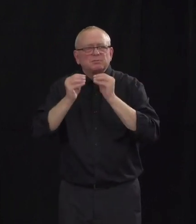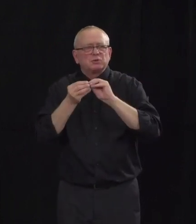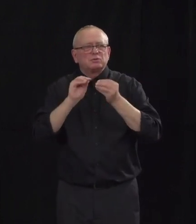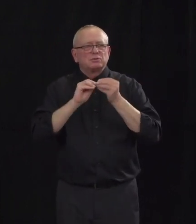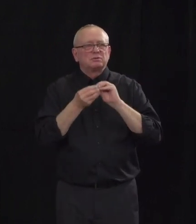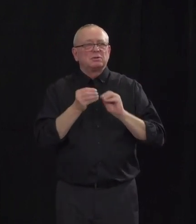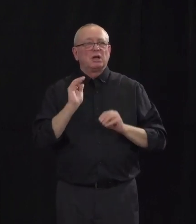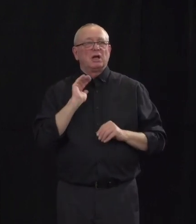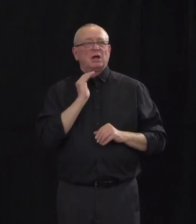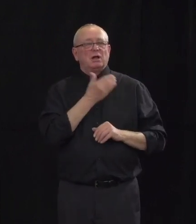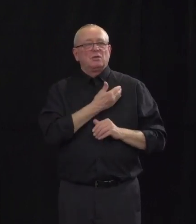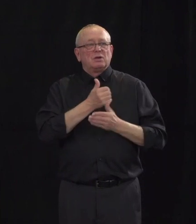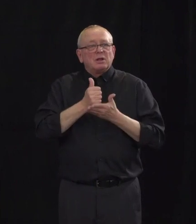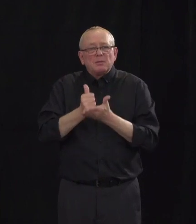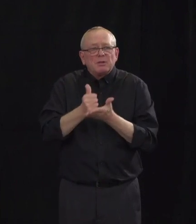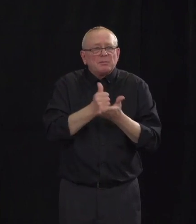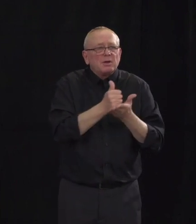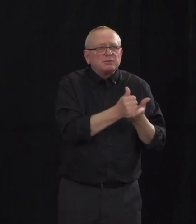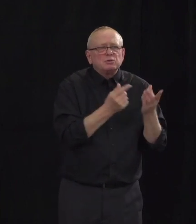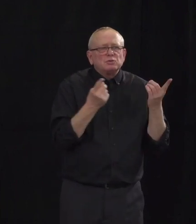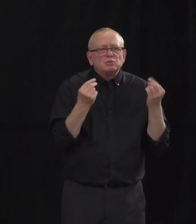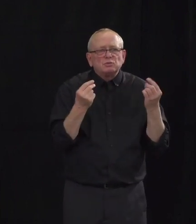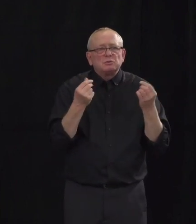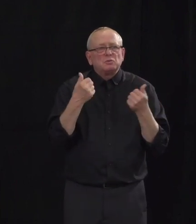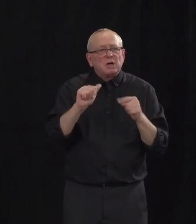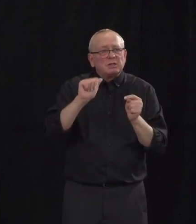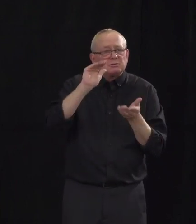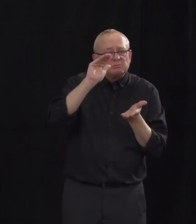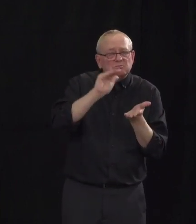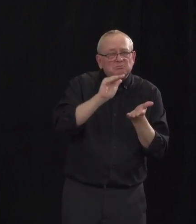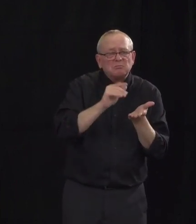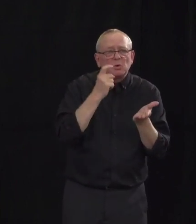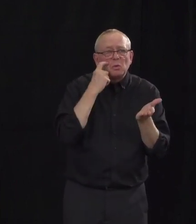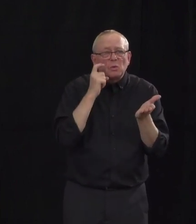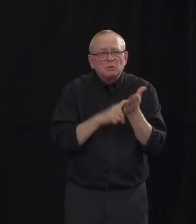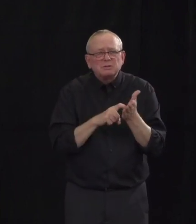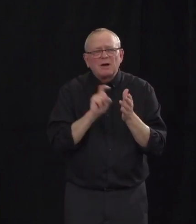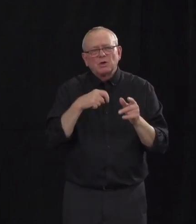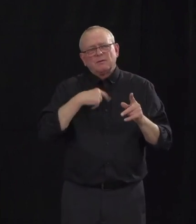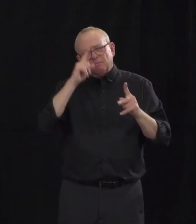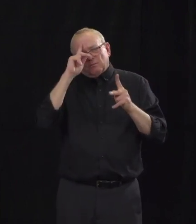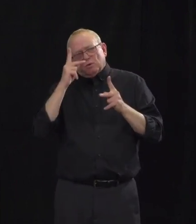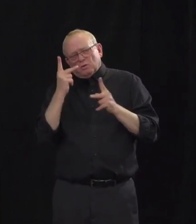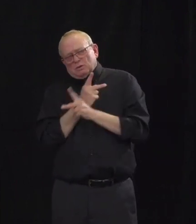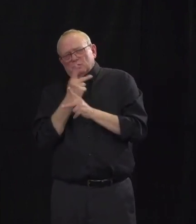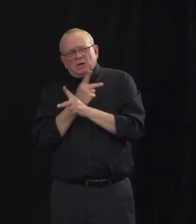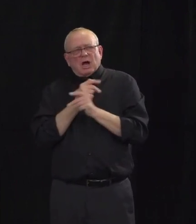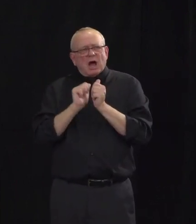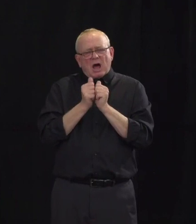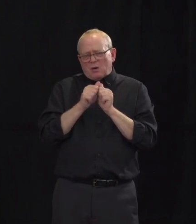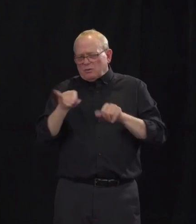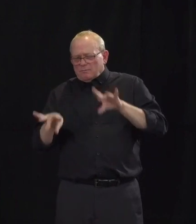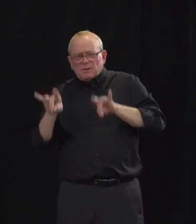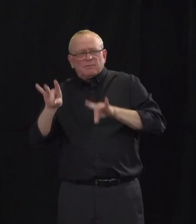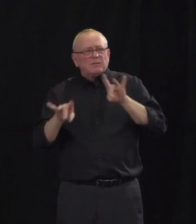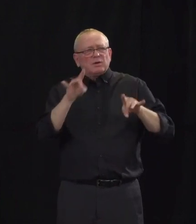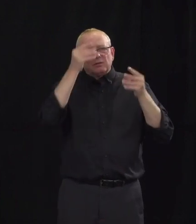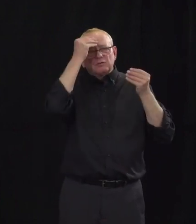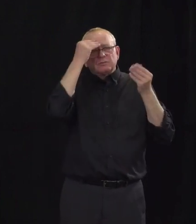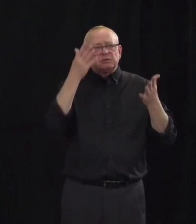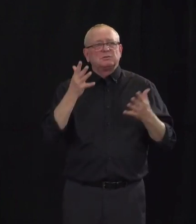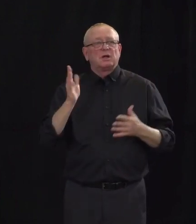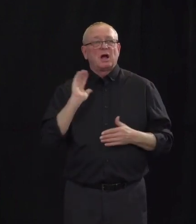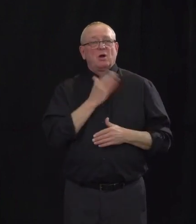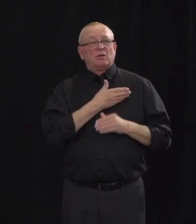monitor that over time. And so I don't know exactly what date we'll be able to release our own modeling,